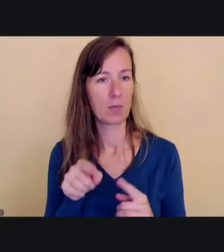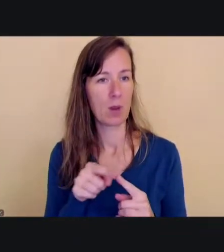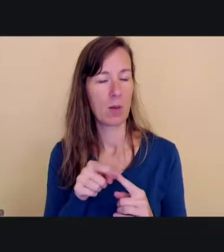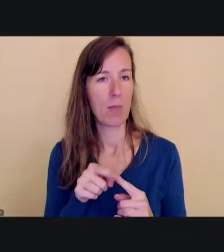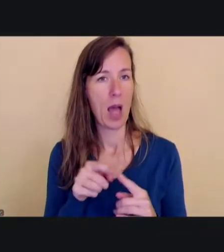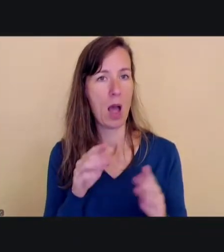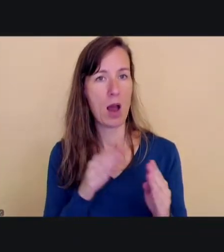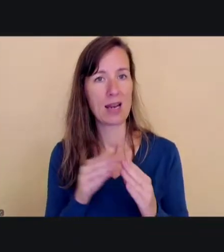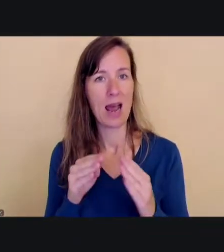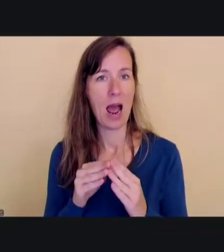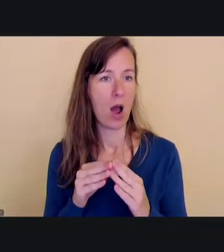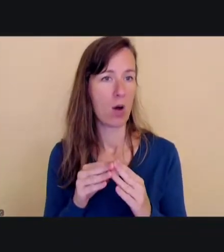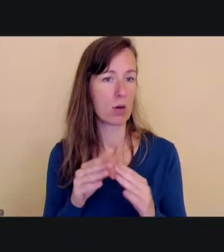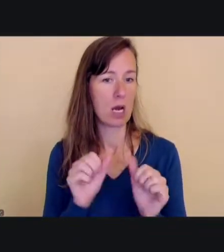legislative priorities?